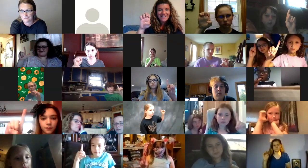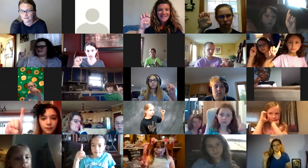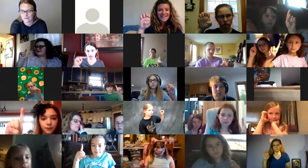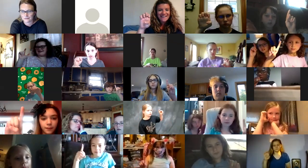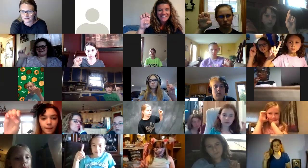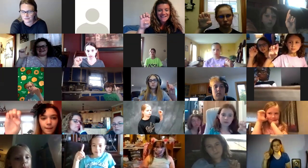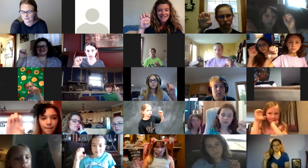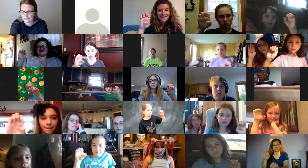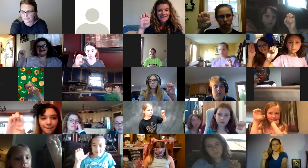E,